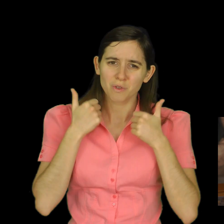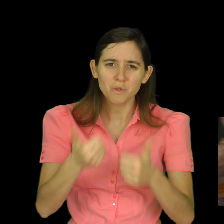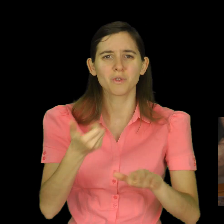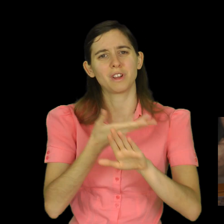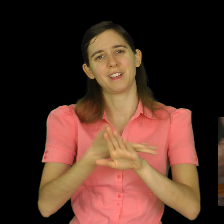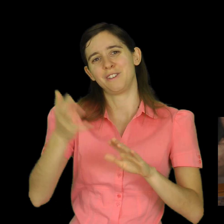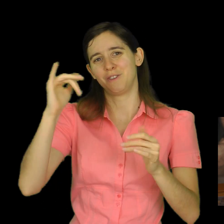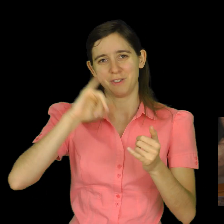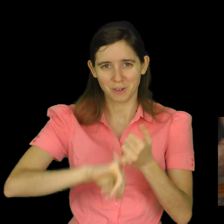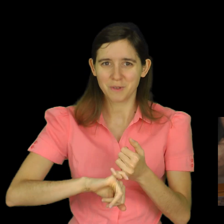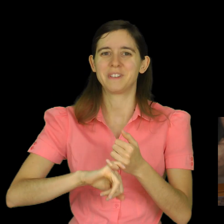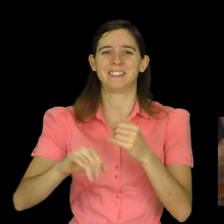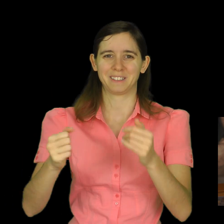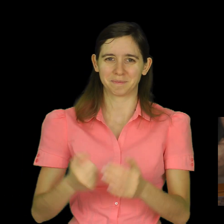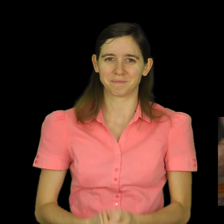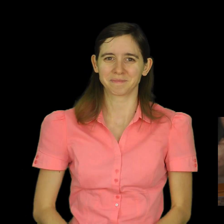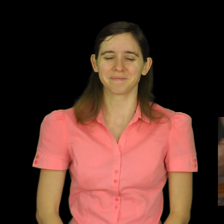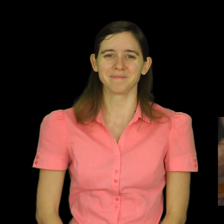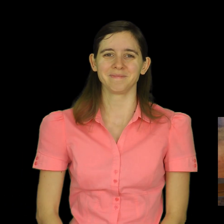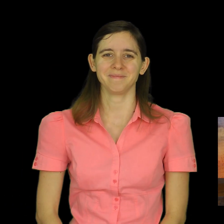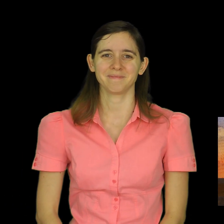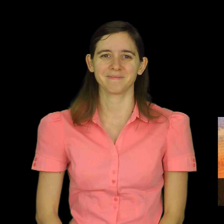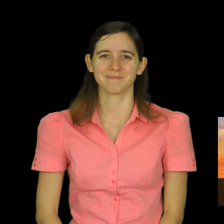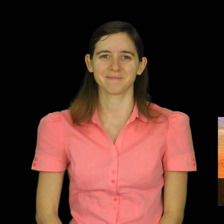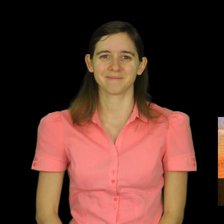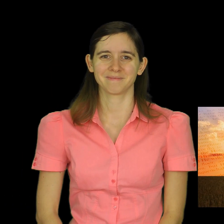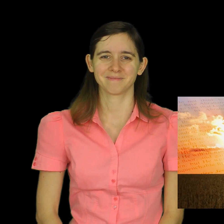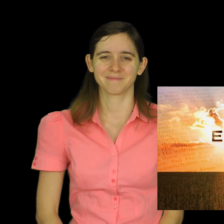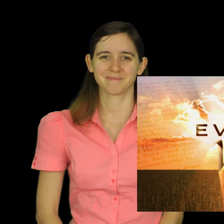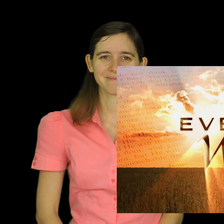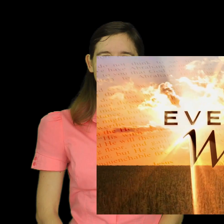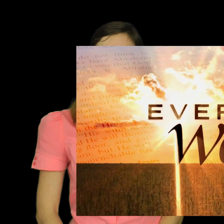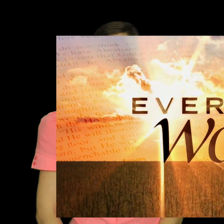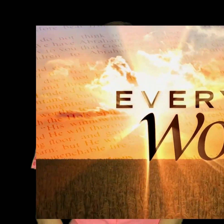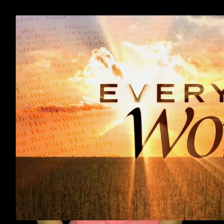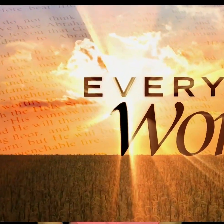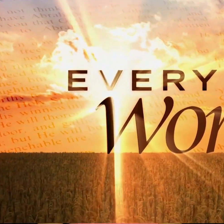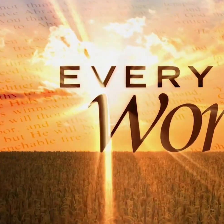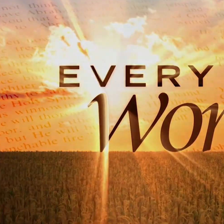good news. I'm John Bradshaw for It Is Written. Let's live today by every word.